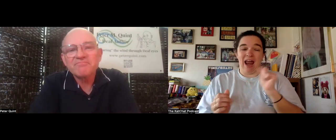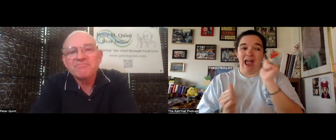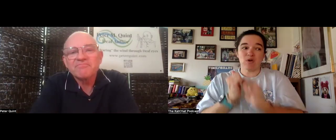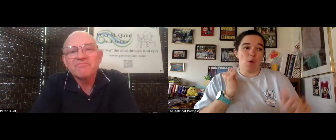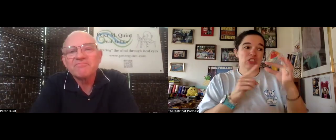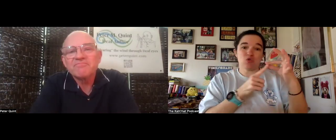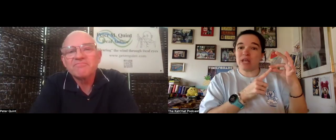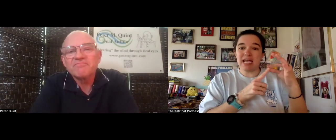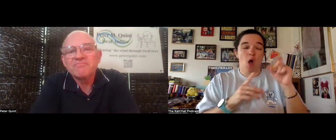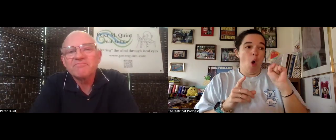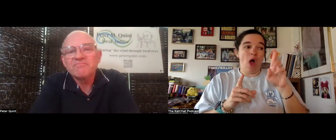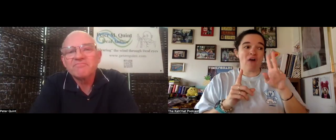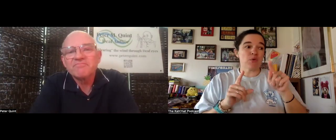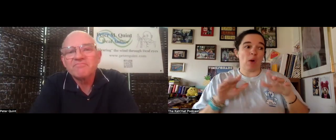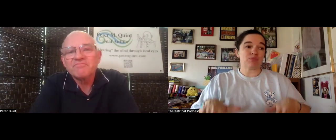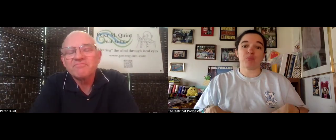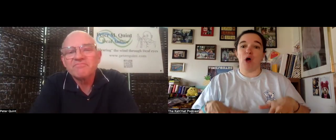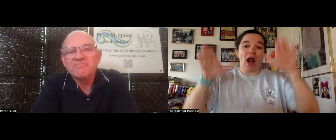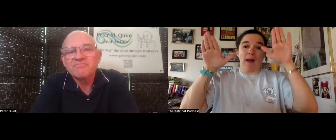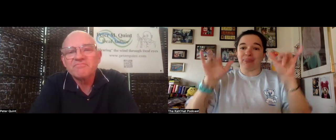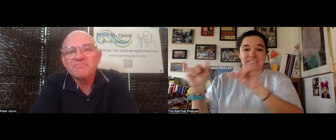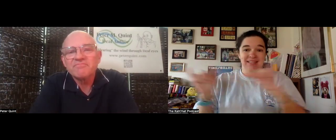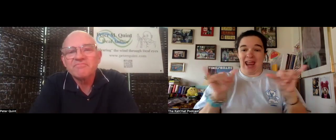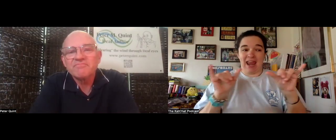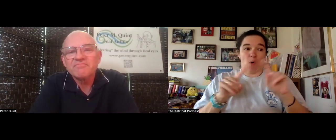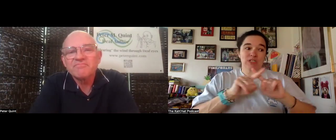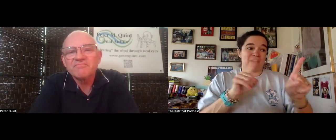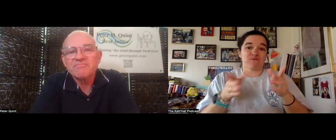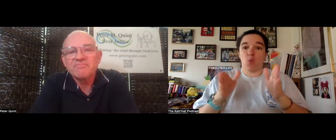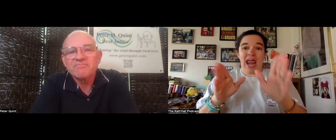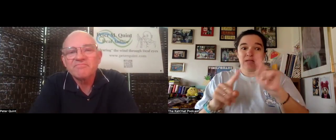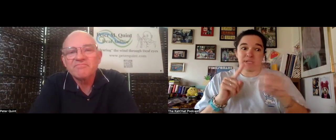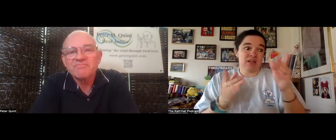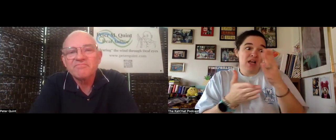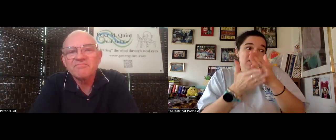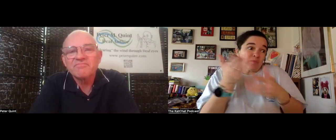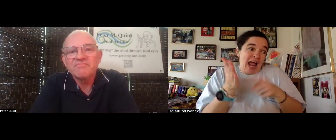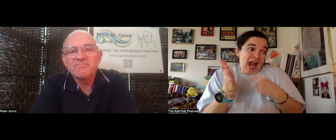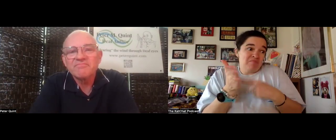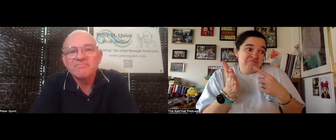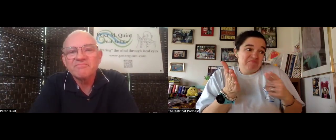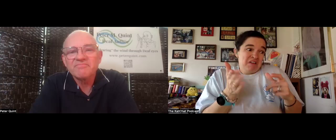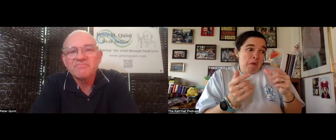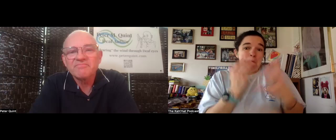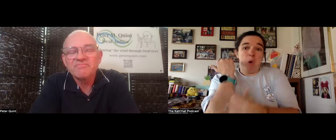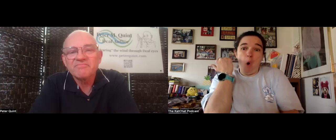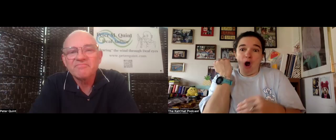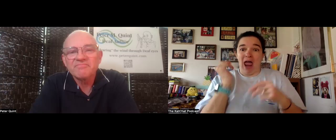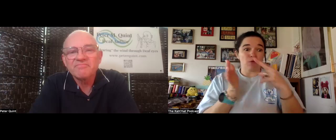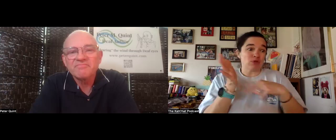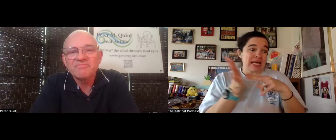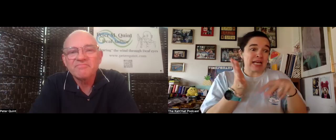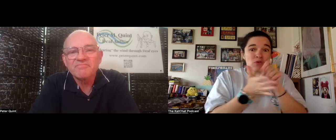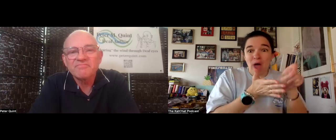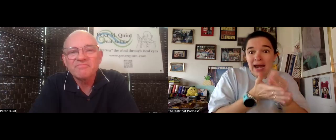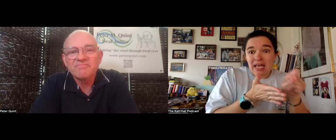you said, everyone is unique, or everyone was brought up the same or different way. Because sometimes poor